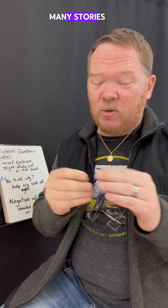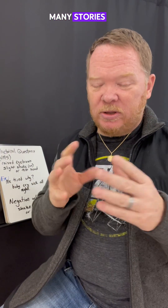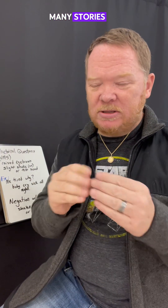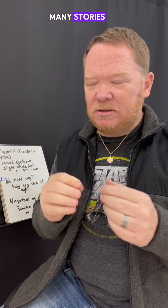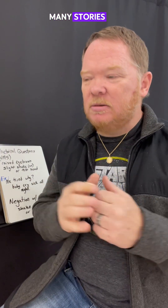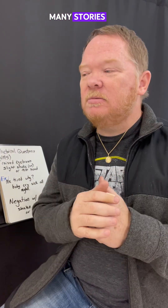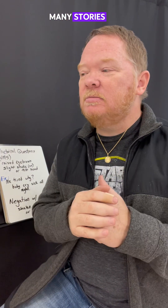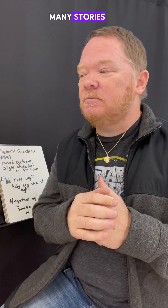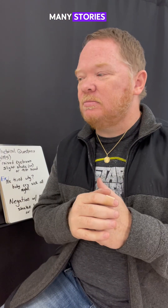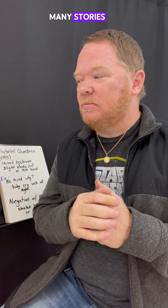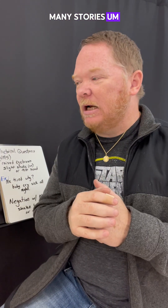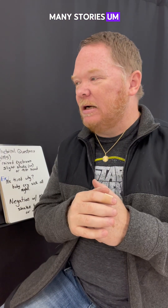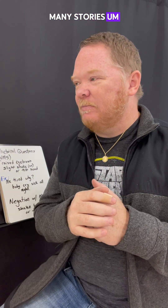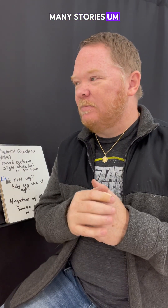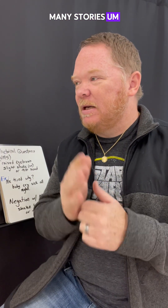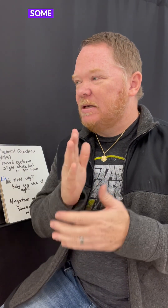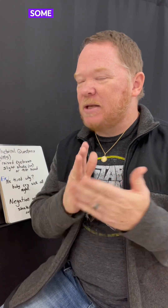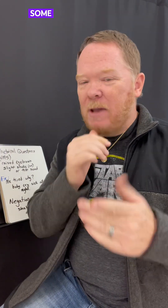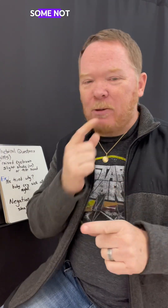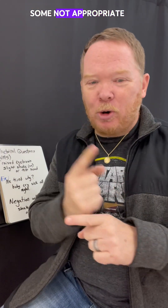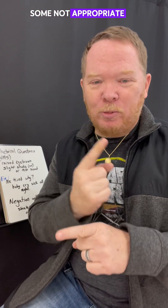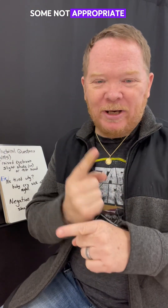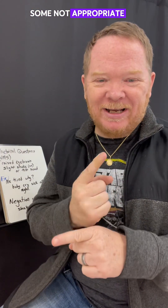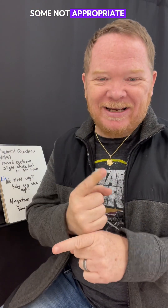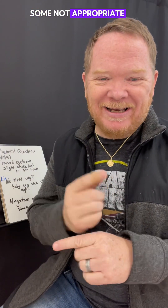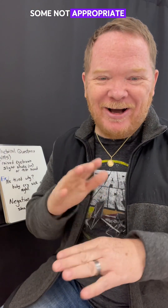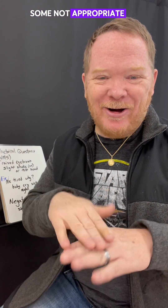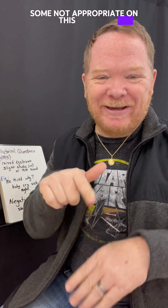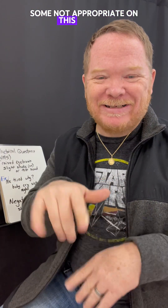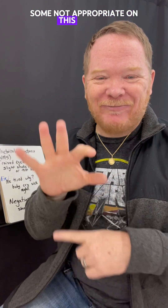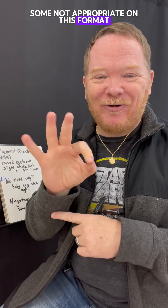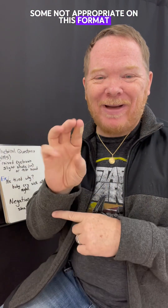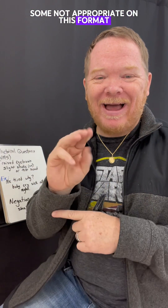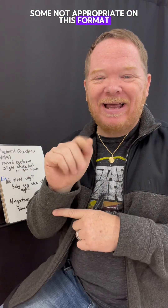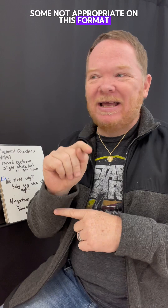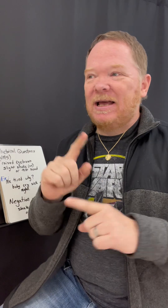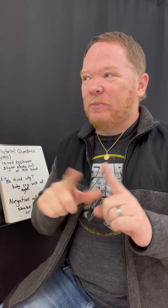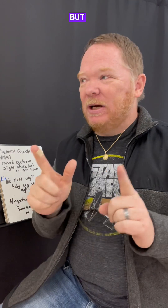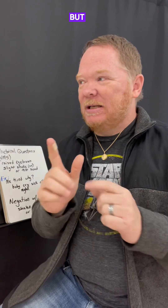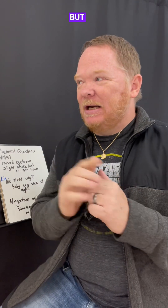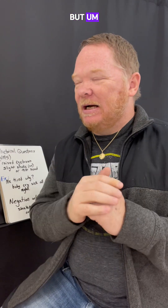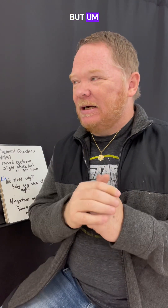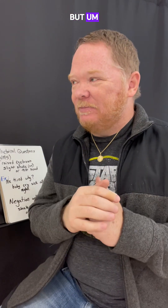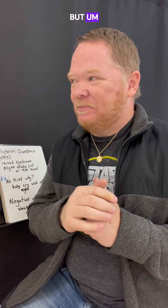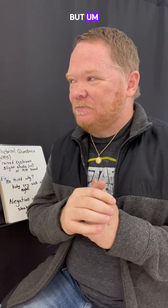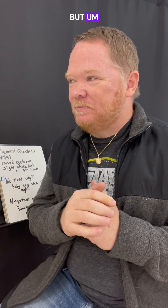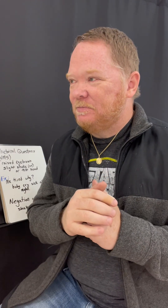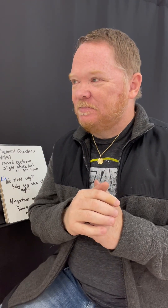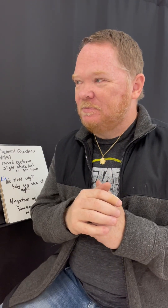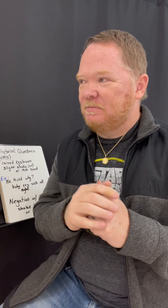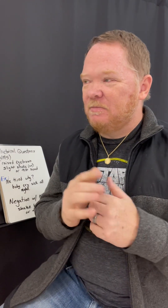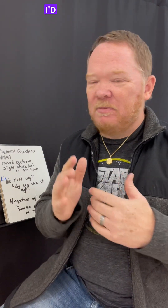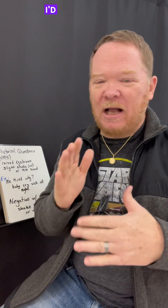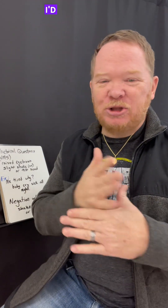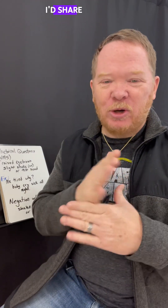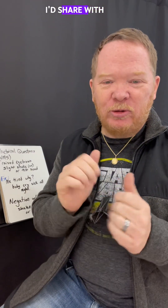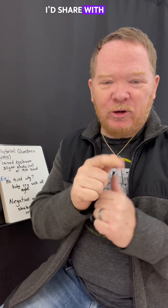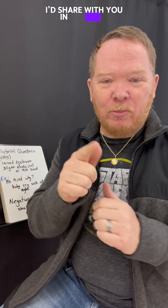stories, some not appropriate on this format, but I'd share with you in